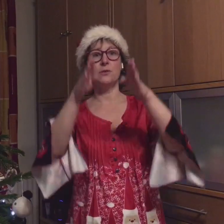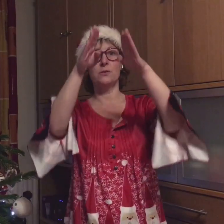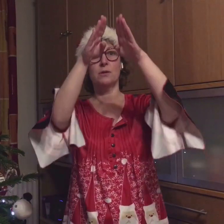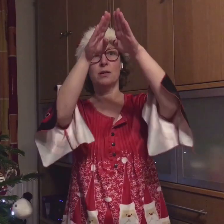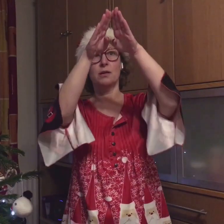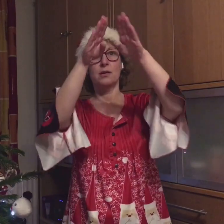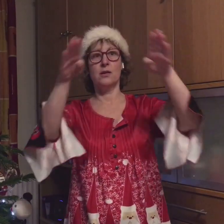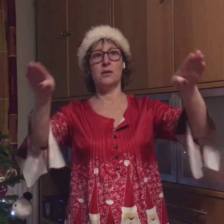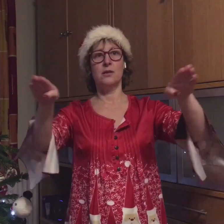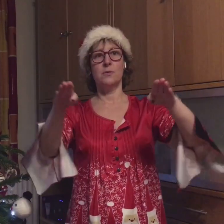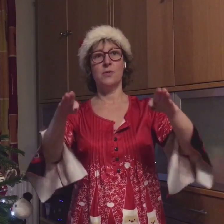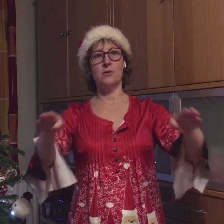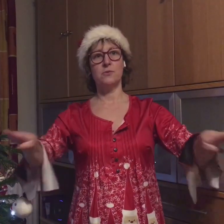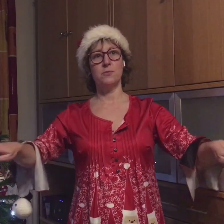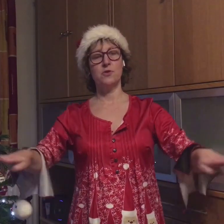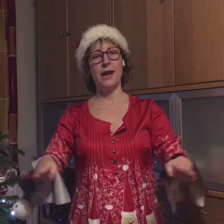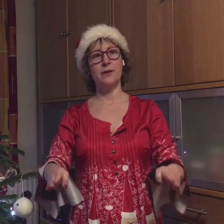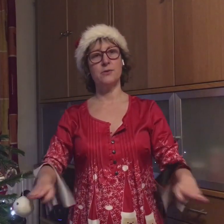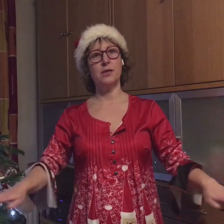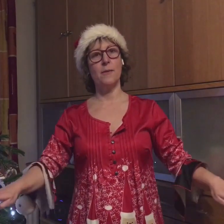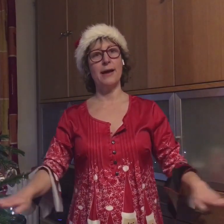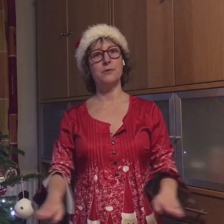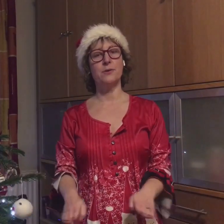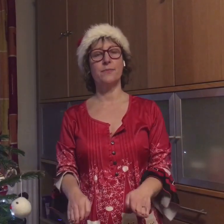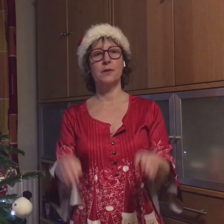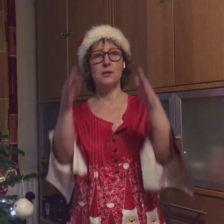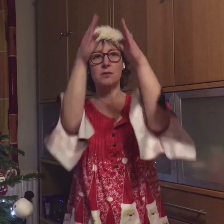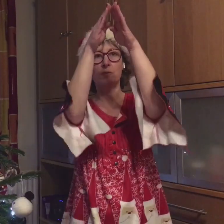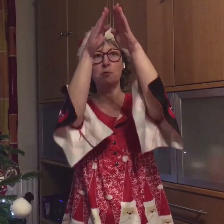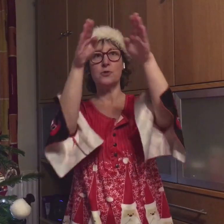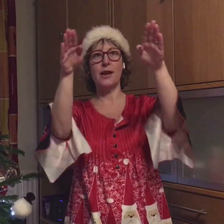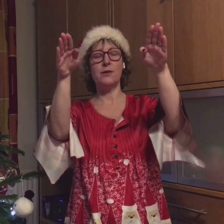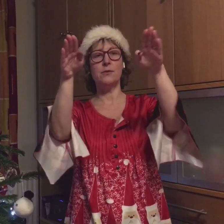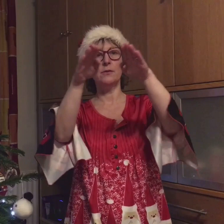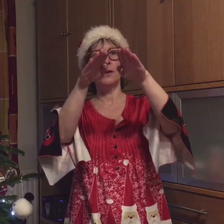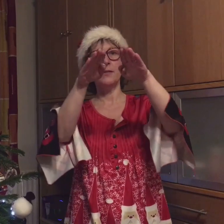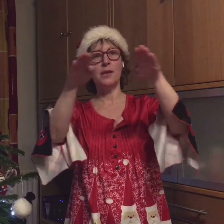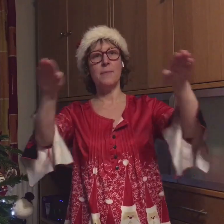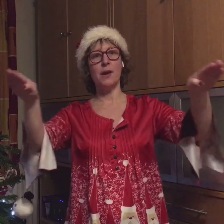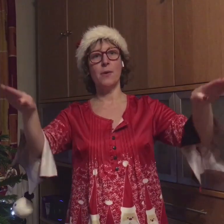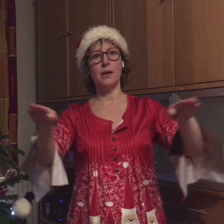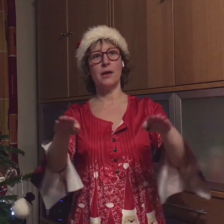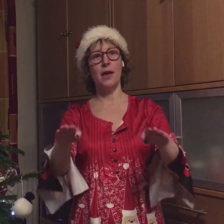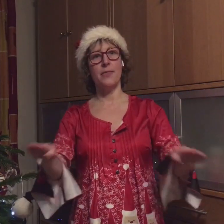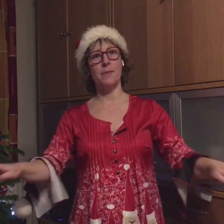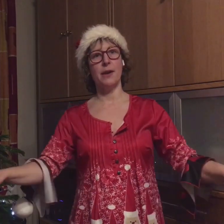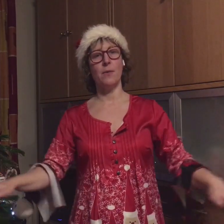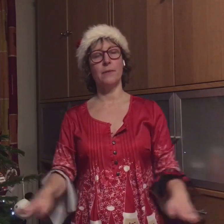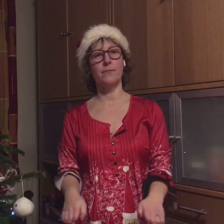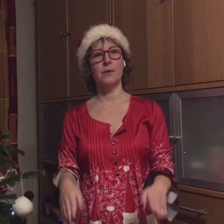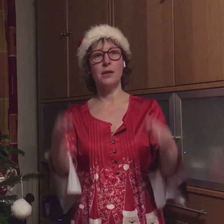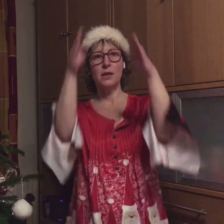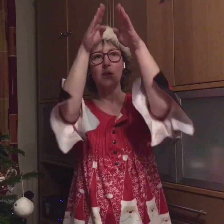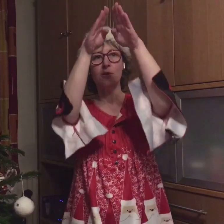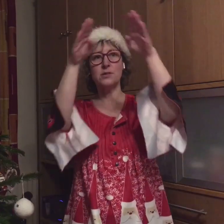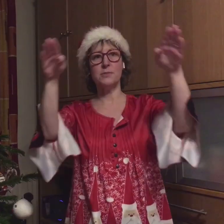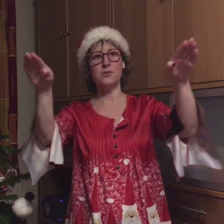school, with those triangles that go out. So a small triangle, then a bigger one, and then a big one. Christmas